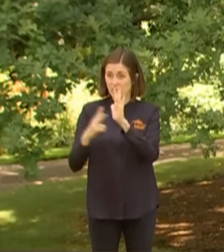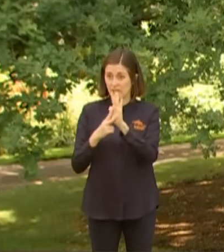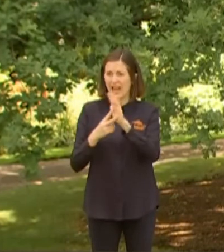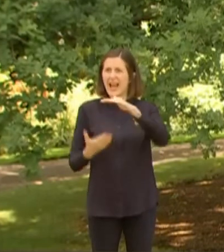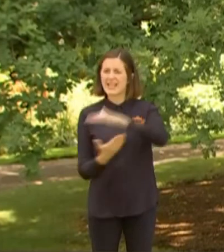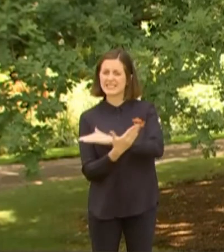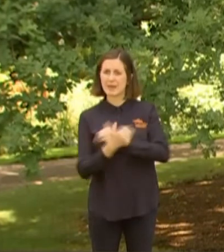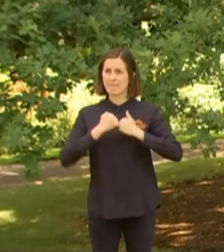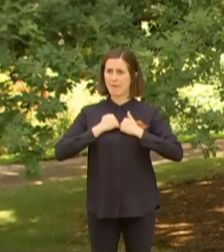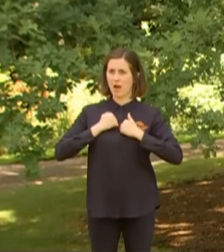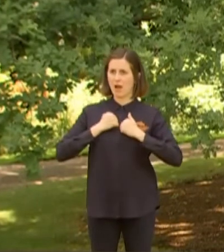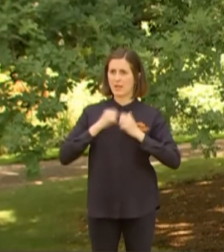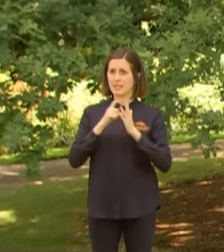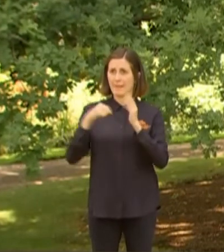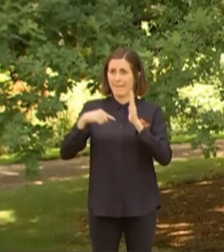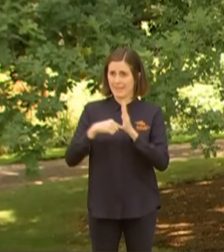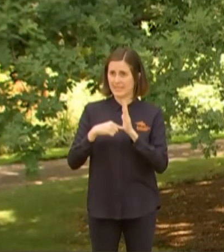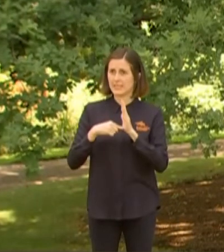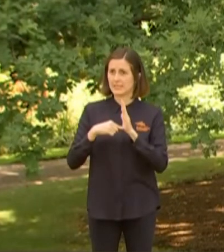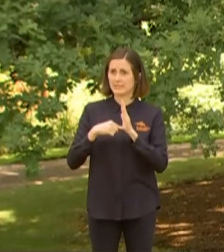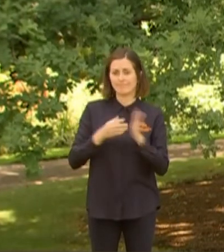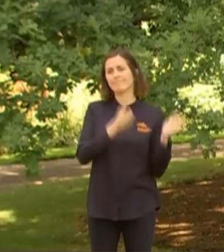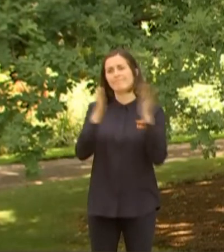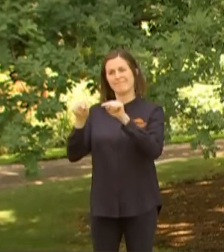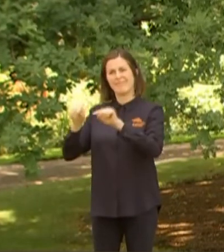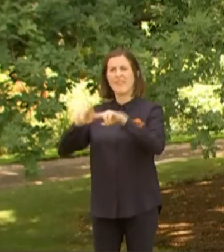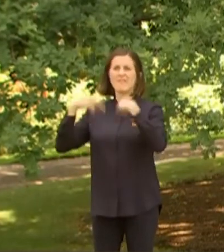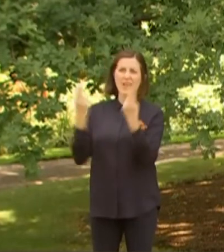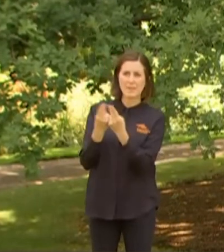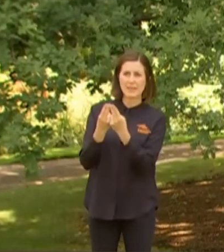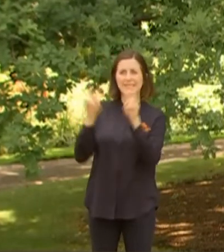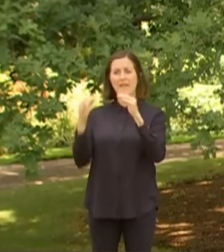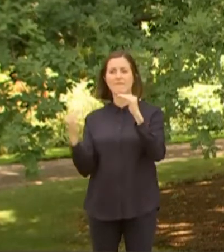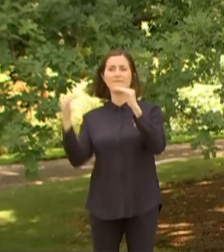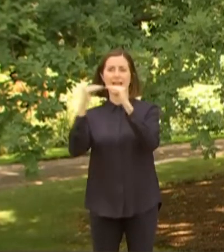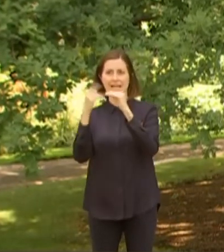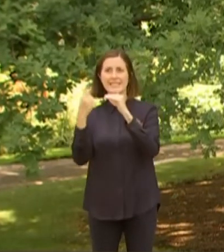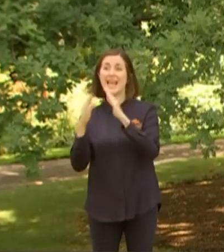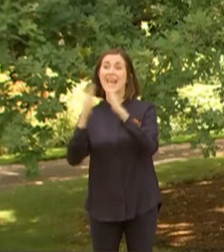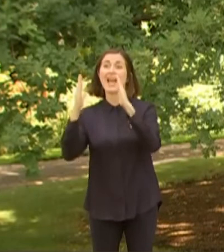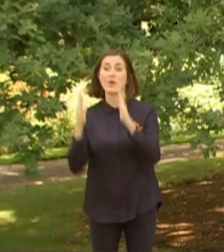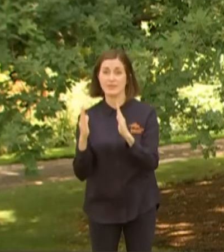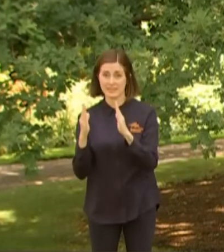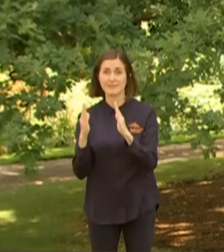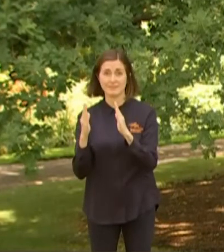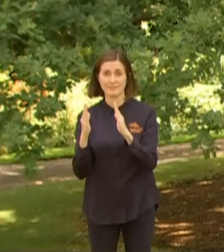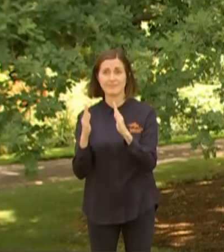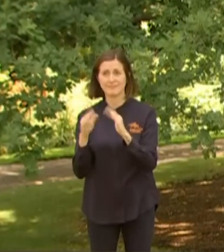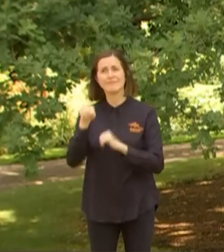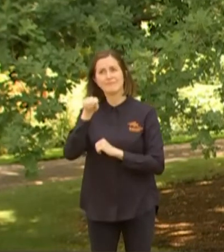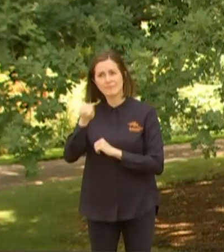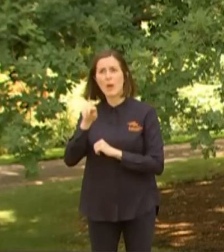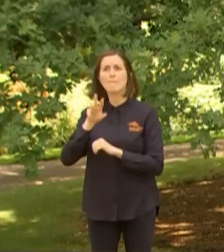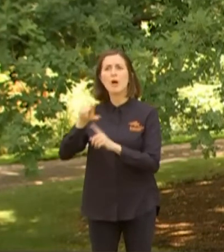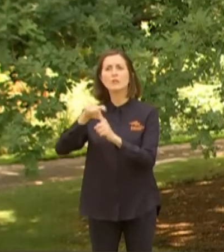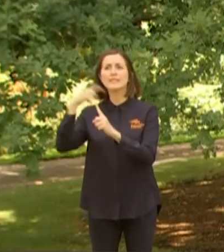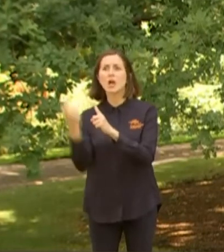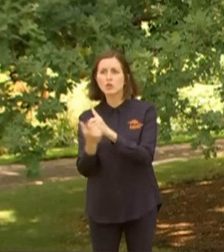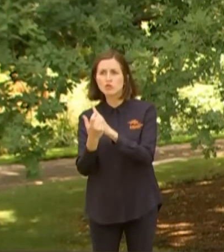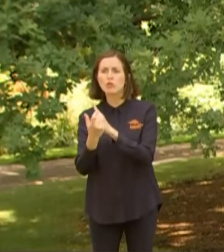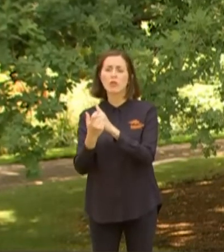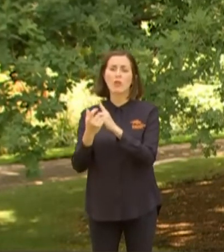They will all move across to the new Department of Families, Fairness and Housing. That's Equality, Multicultural Affairs,